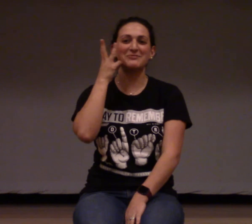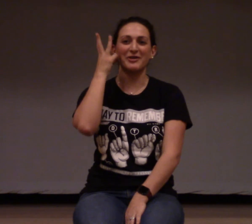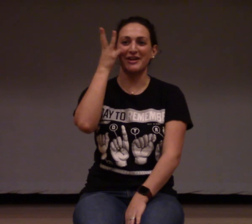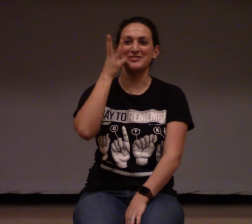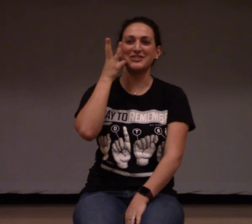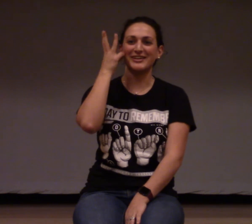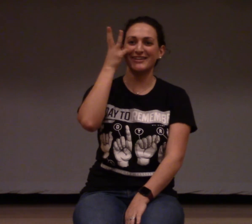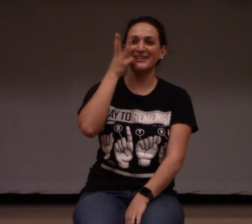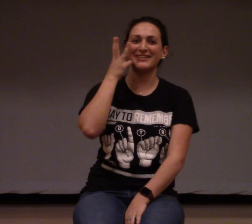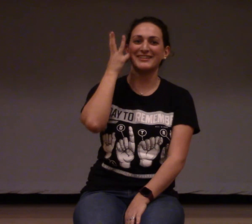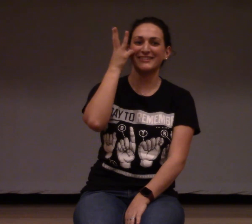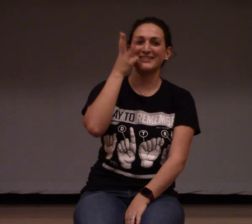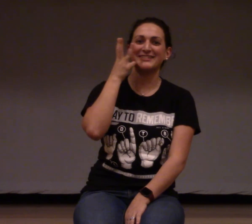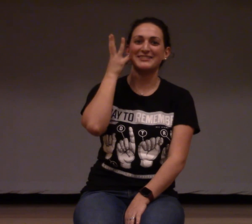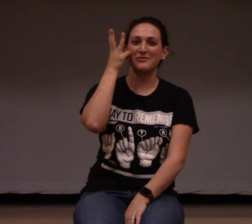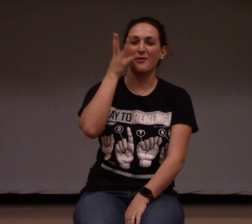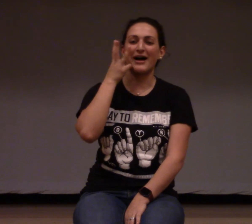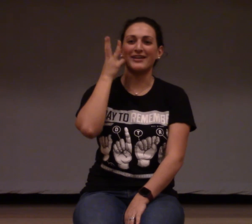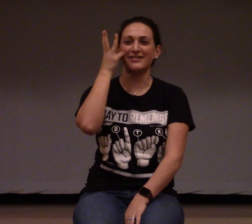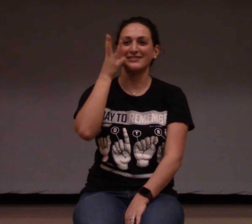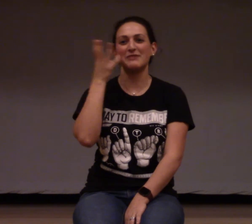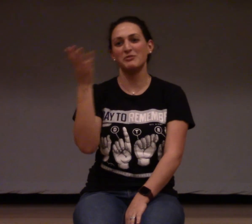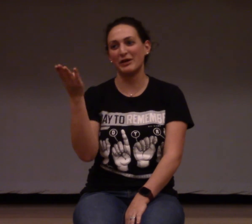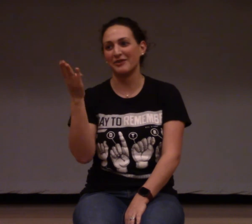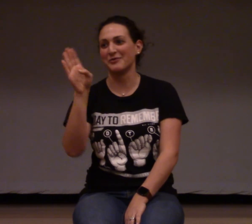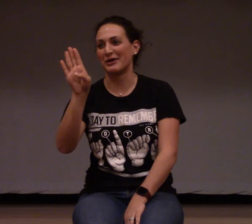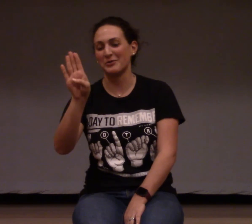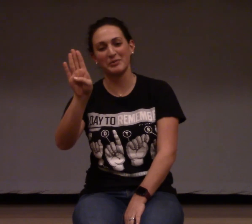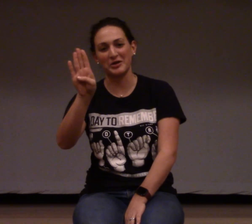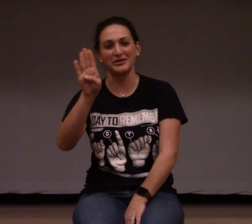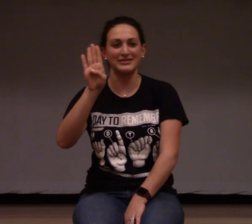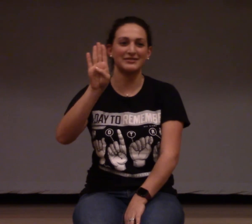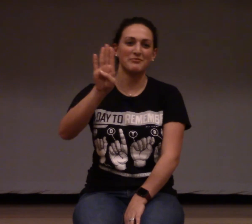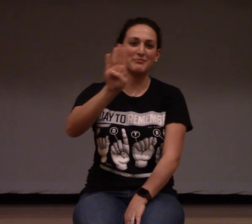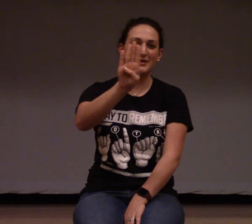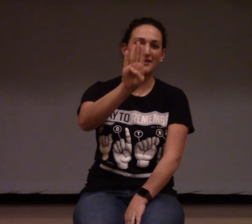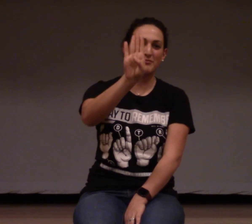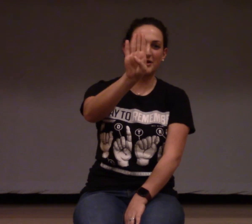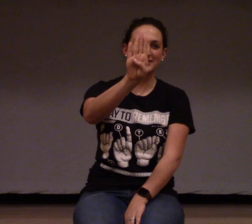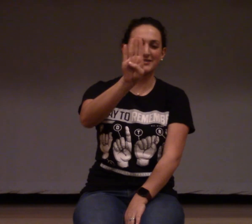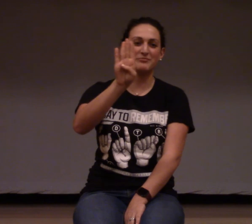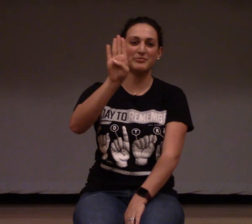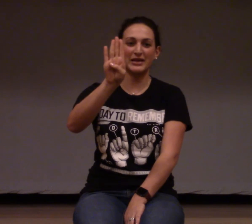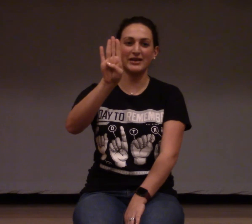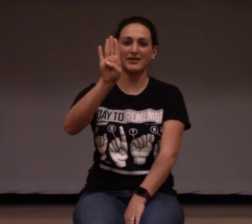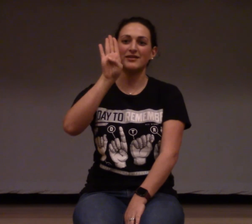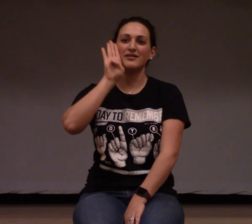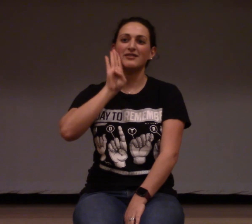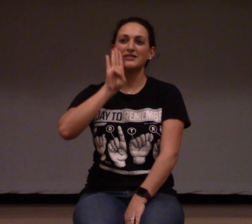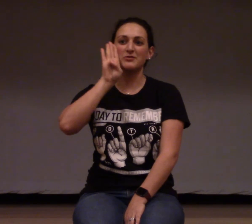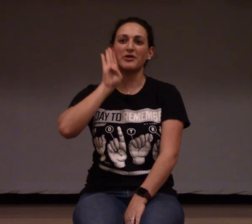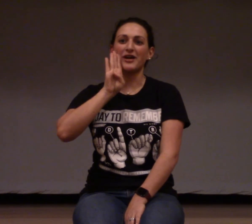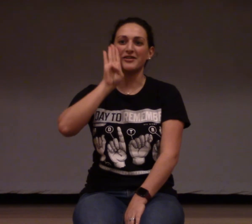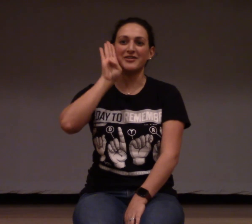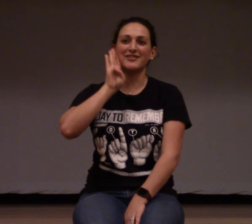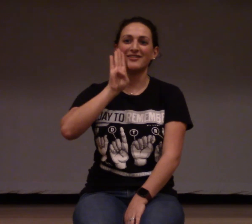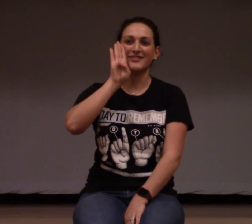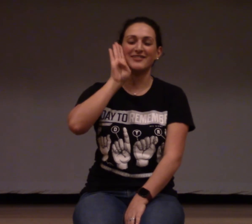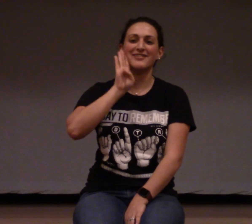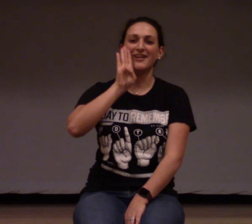it on your cheek. Wine. Same with beer. If you want to know what beer is, beer is a B. Swirl it on your